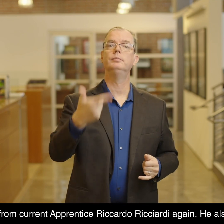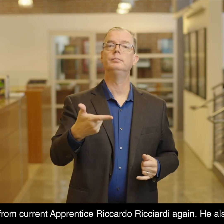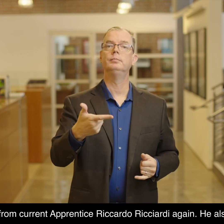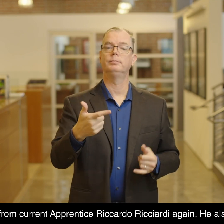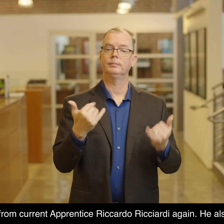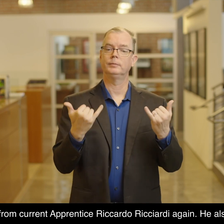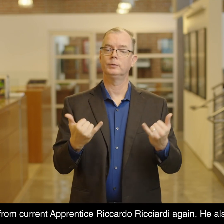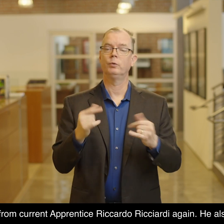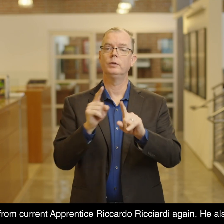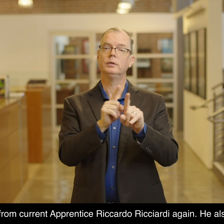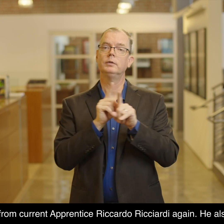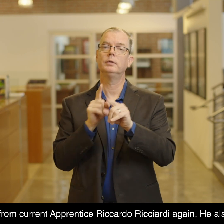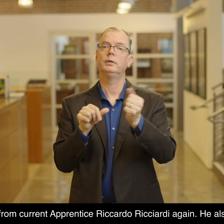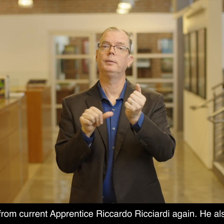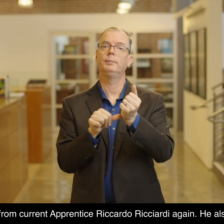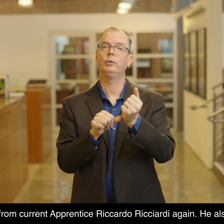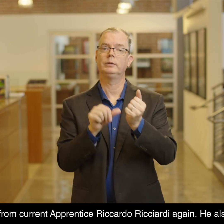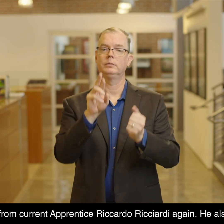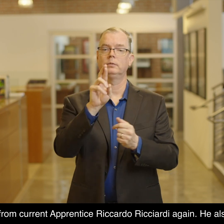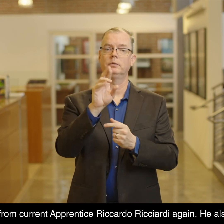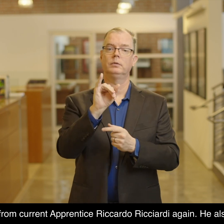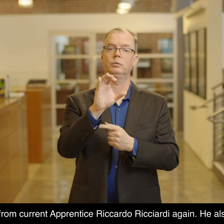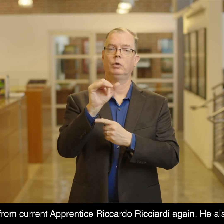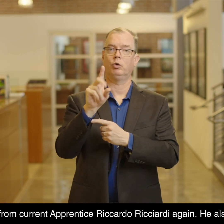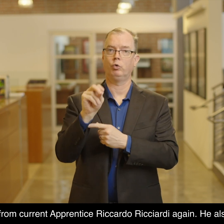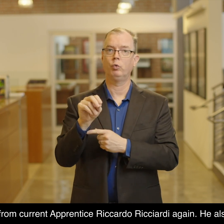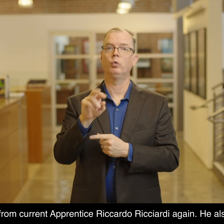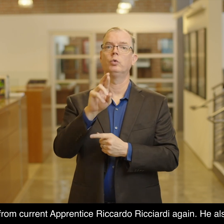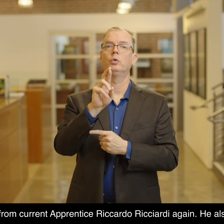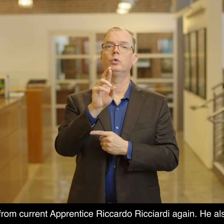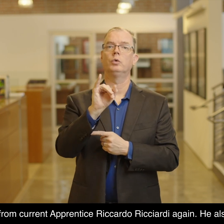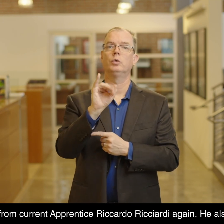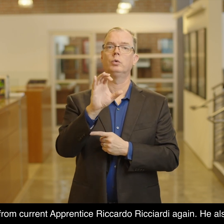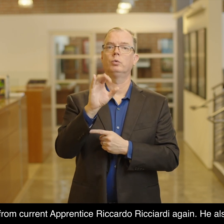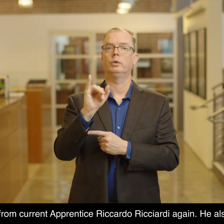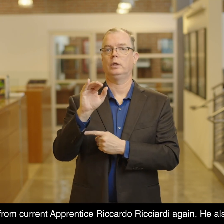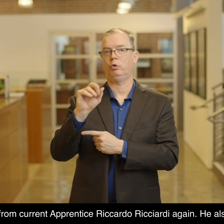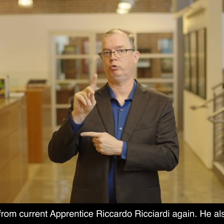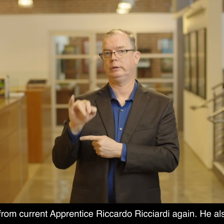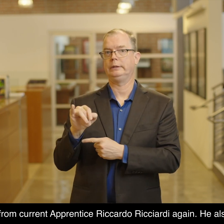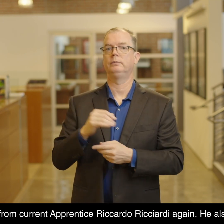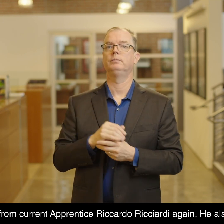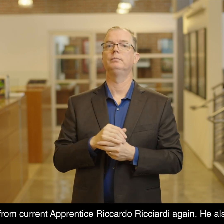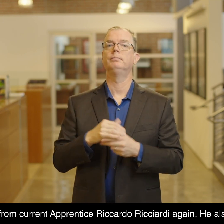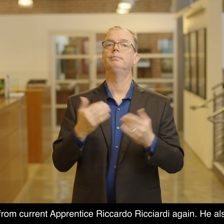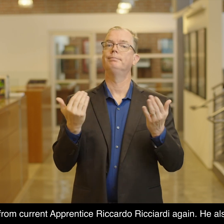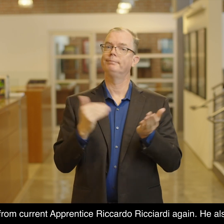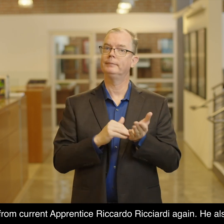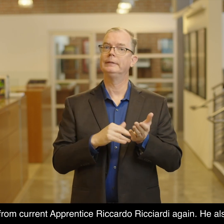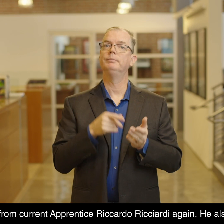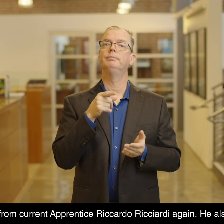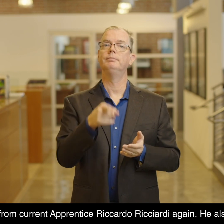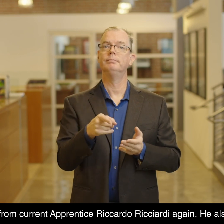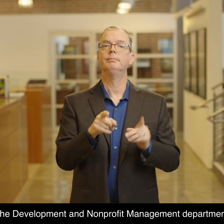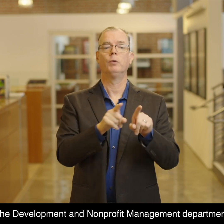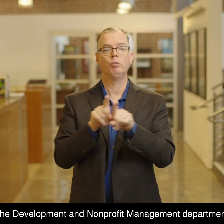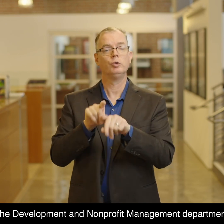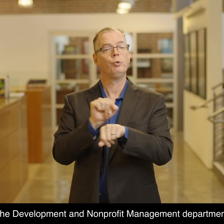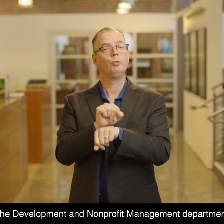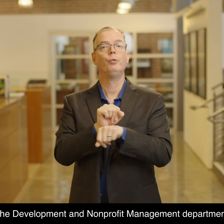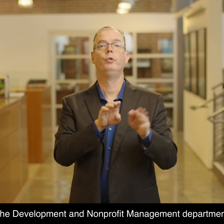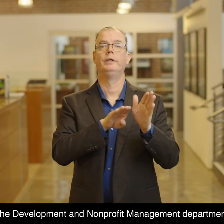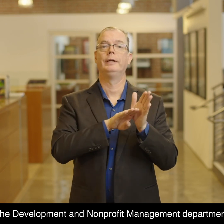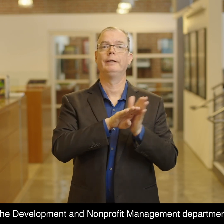Let's hear from current apprentice Ricardo Ricciardi again. He also worked in